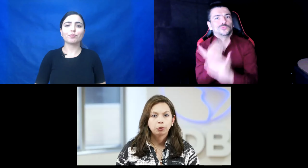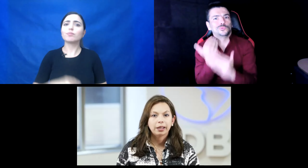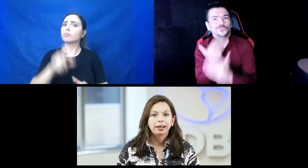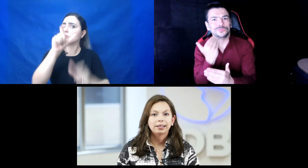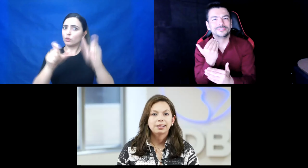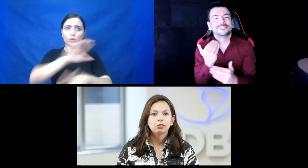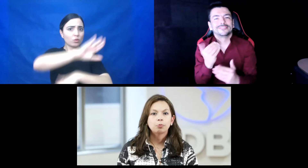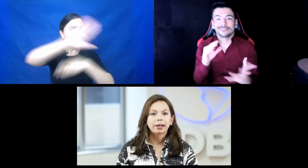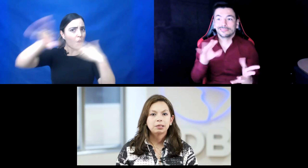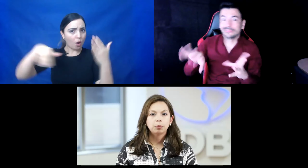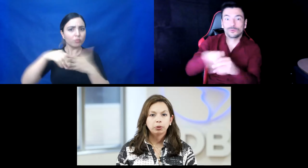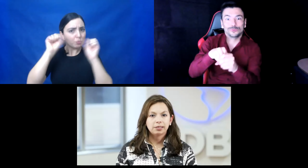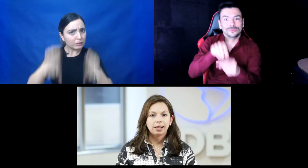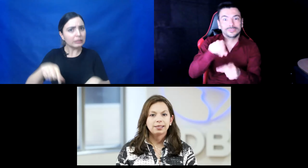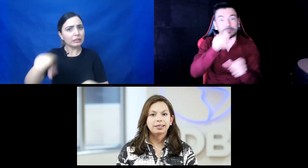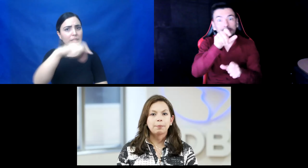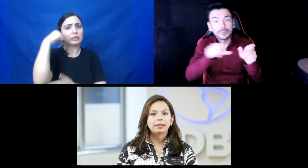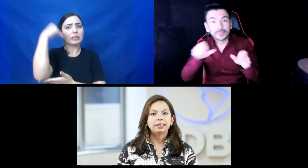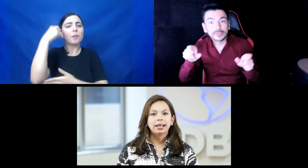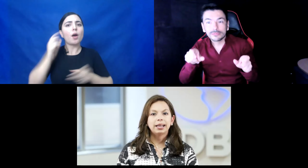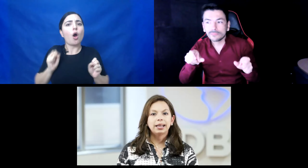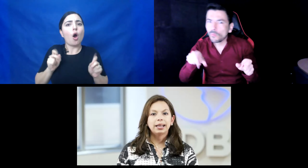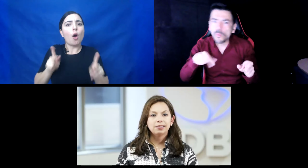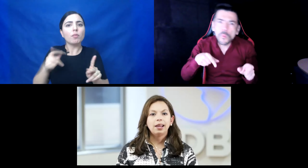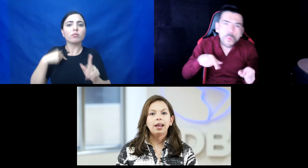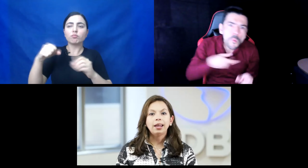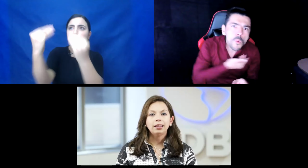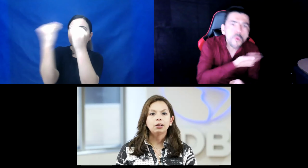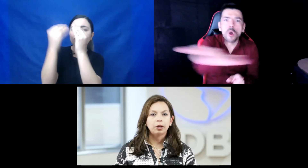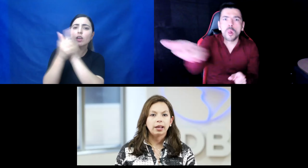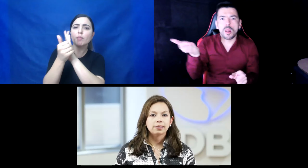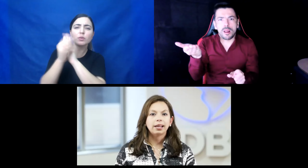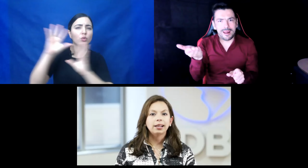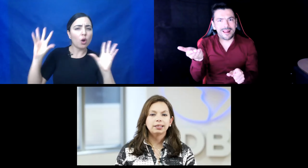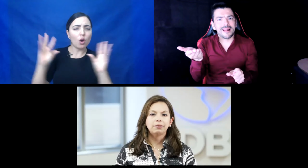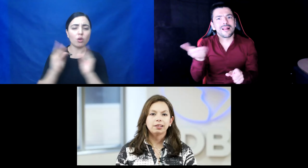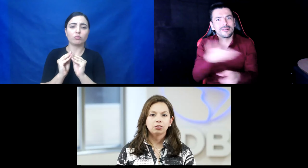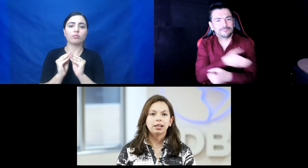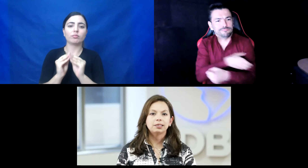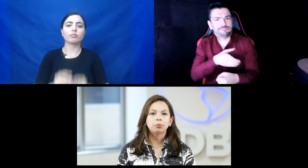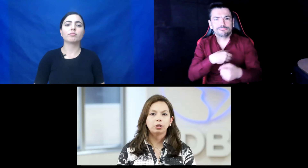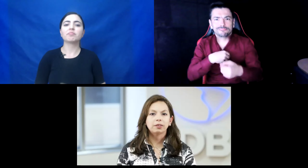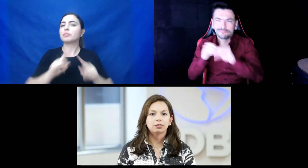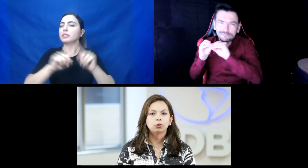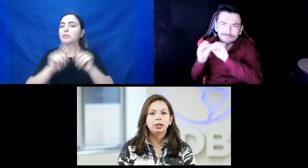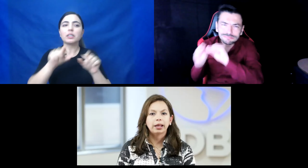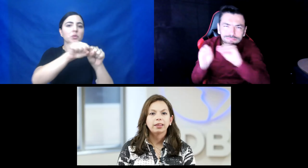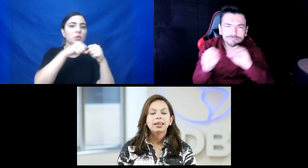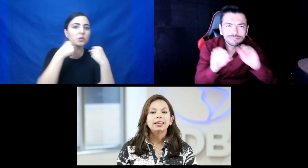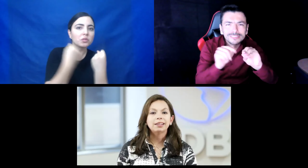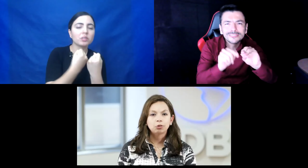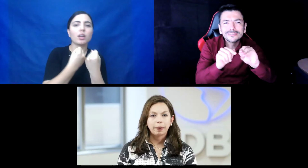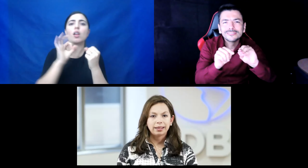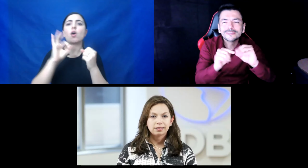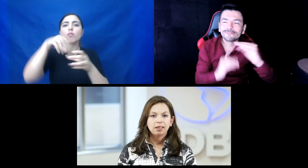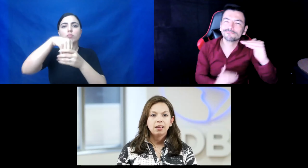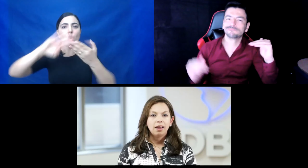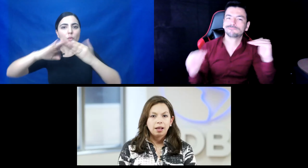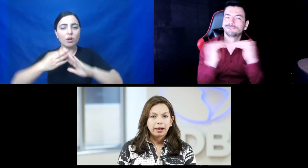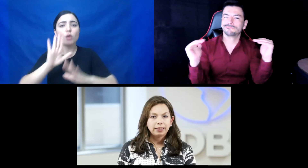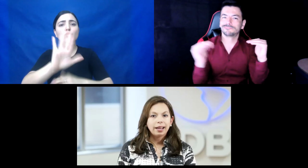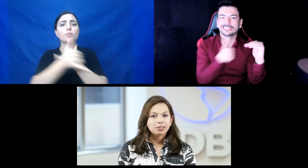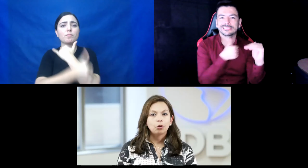to create real change in the region. All people deserve a right to reach their maximum potential and to be